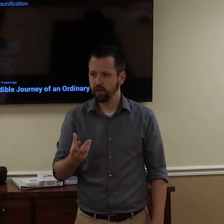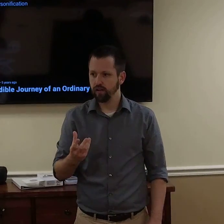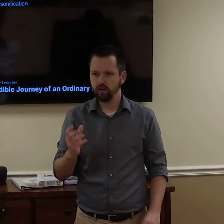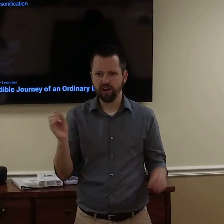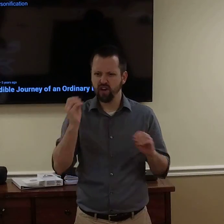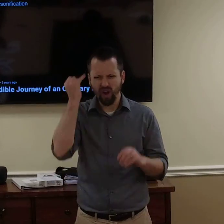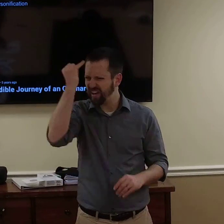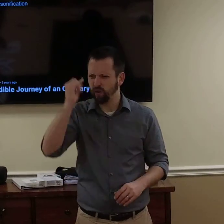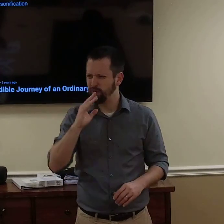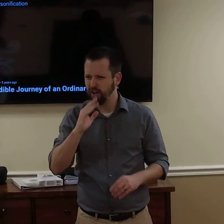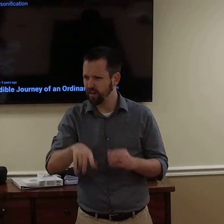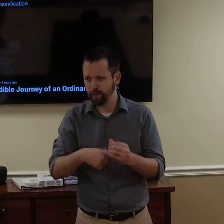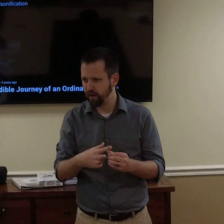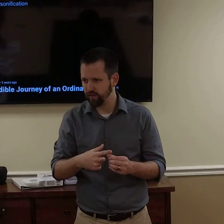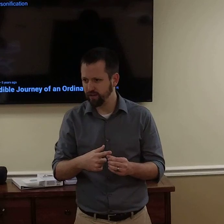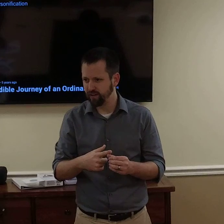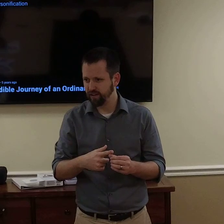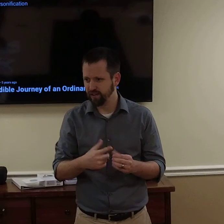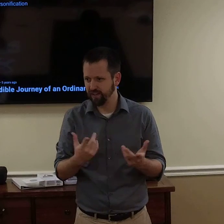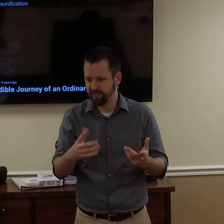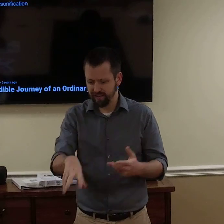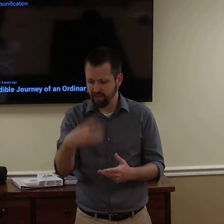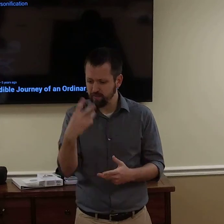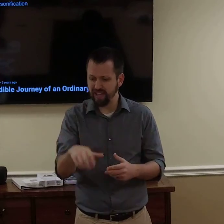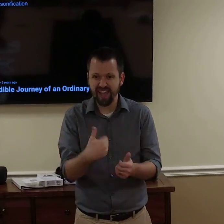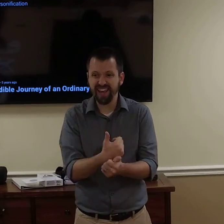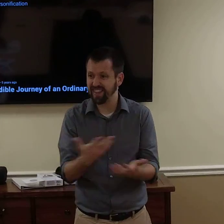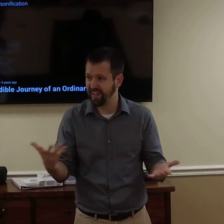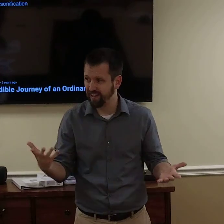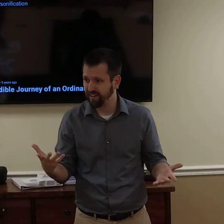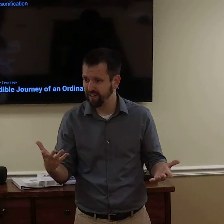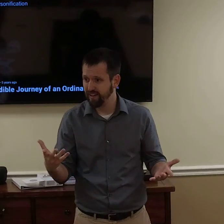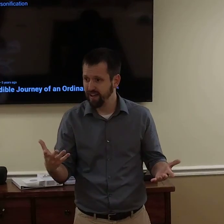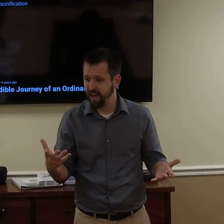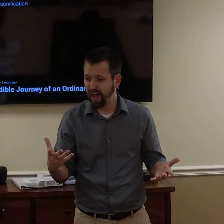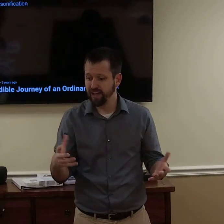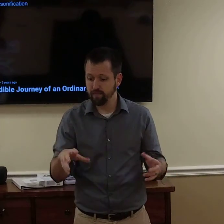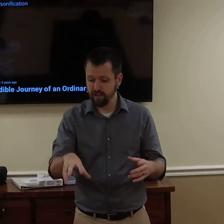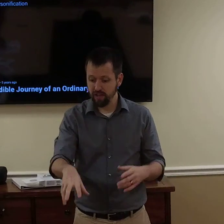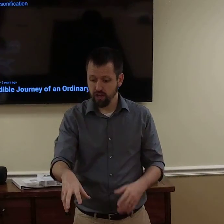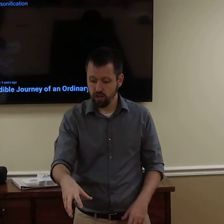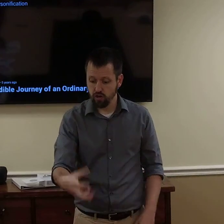you got no idea what I'm talking about. Because this can be anything. I can be,